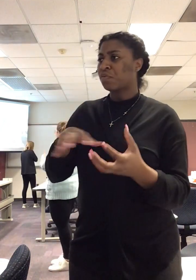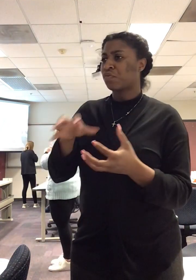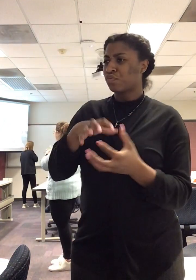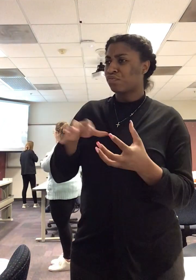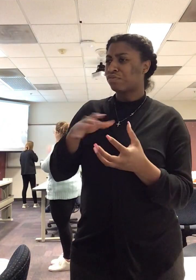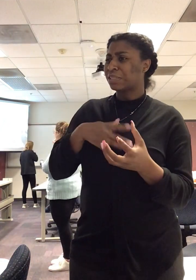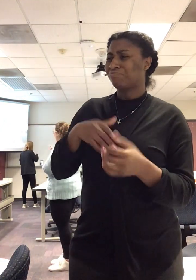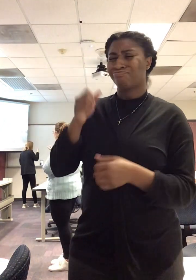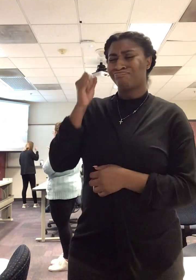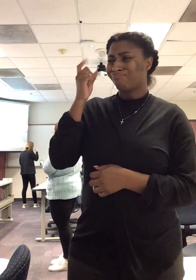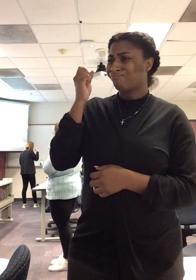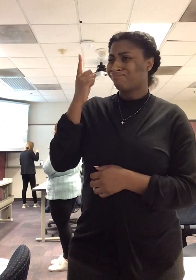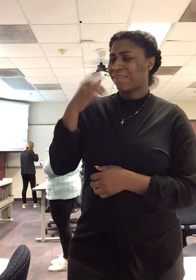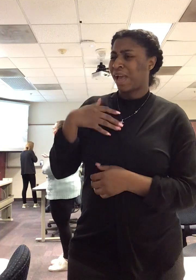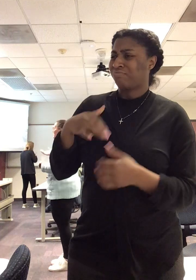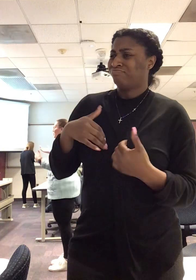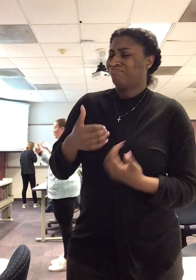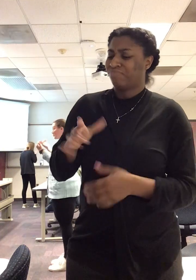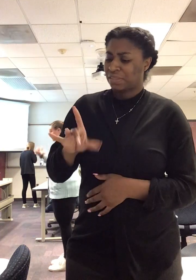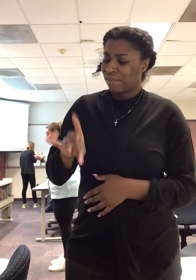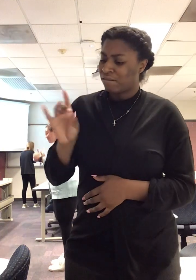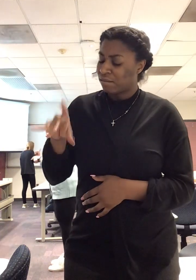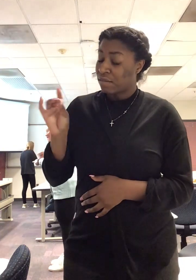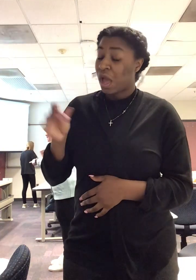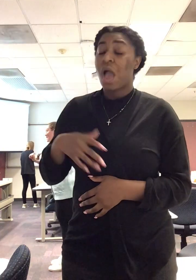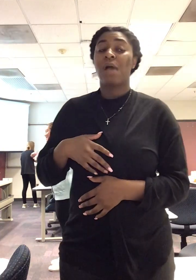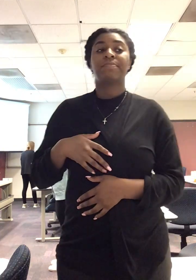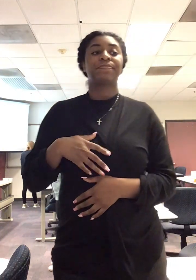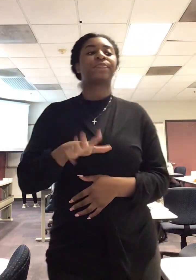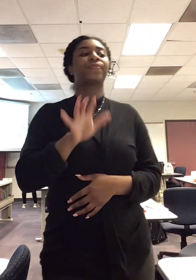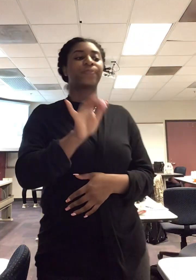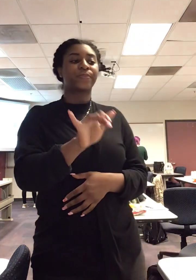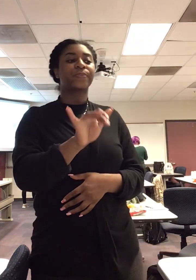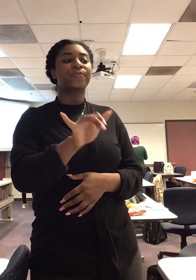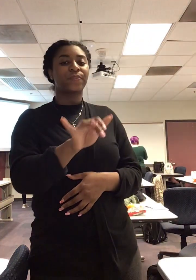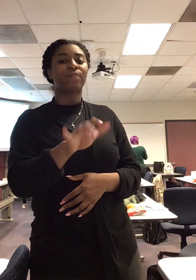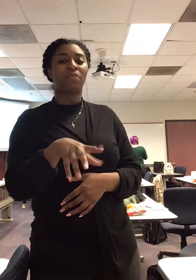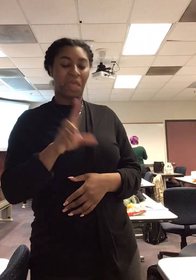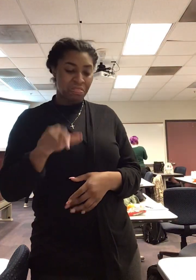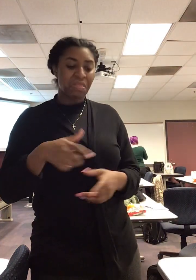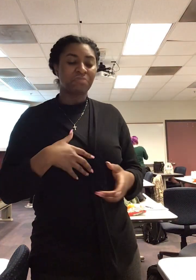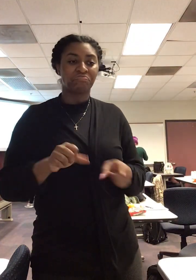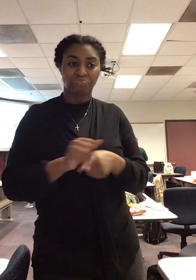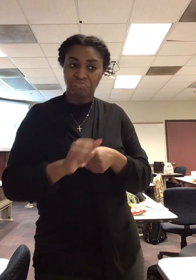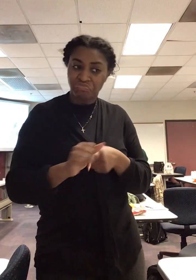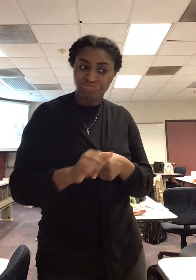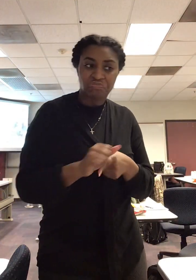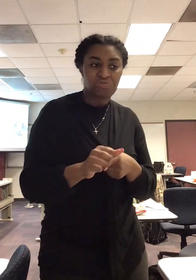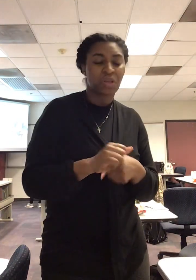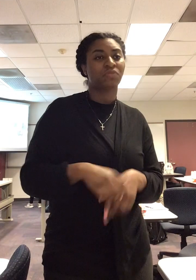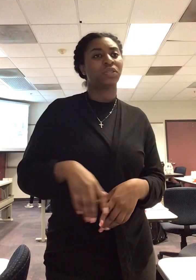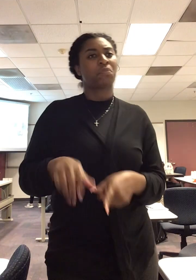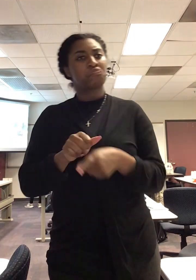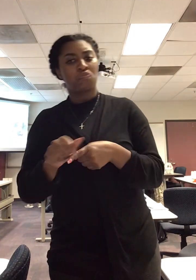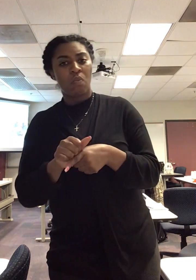Okay, well, that's what we're gonna practice today. You gave me the perfect question. We're gonna practice how to find character traits more today,